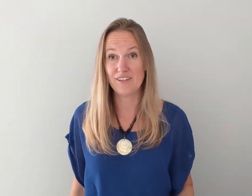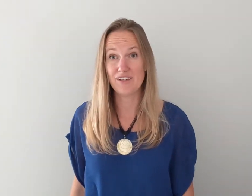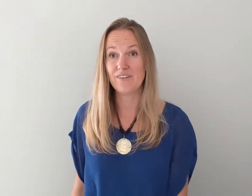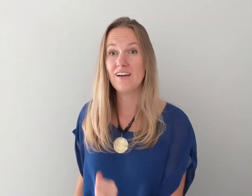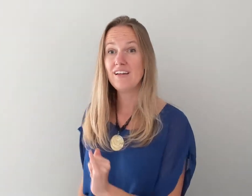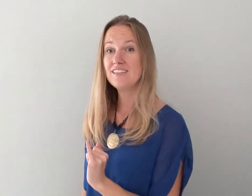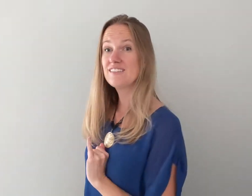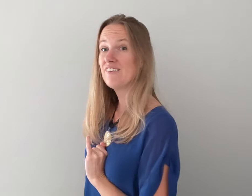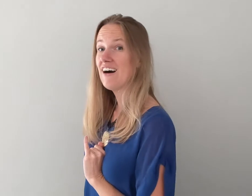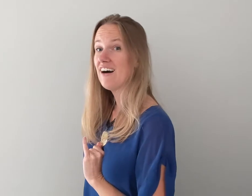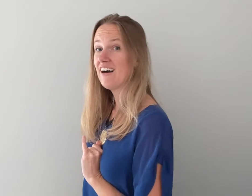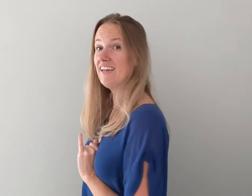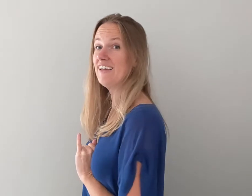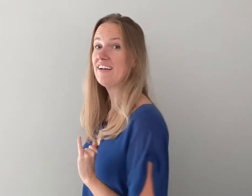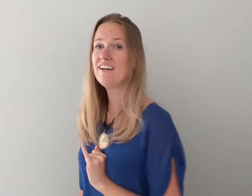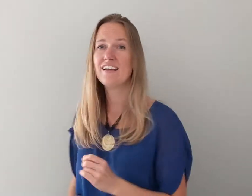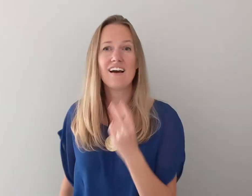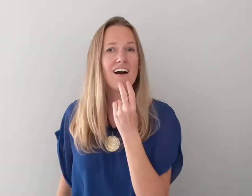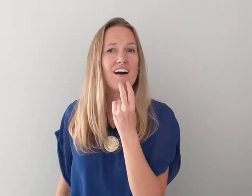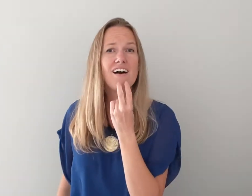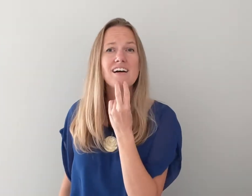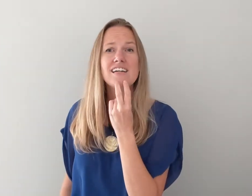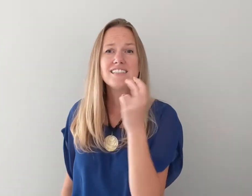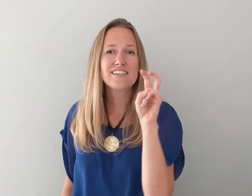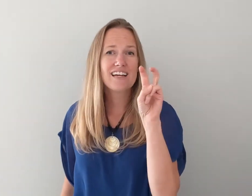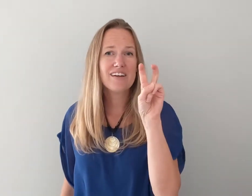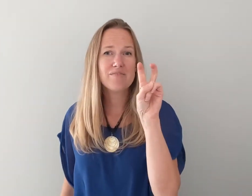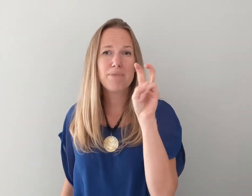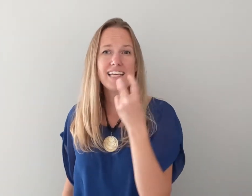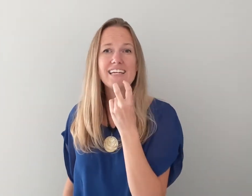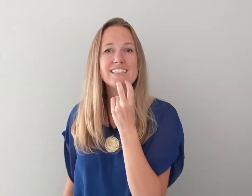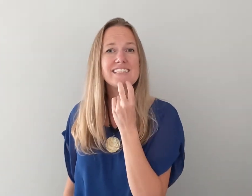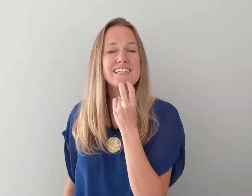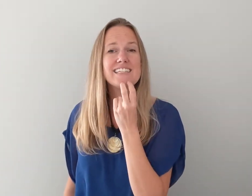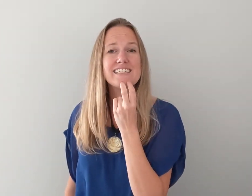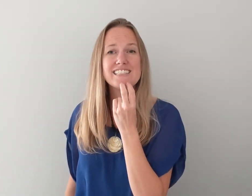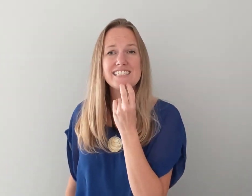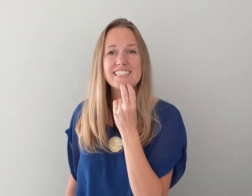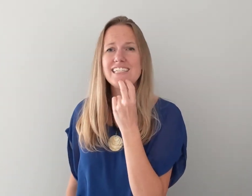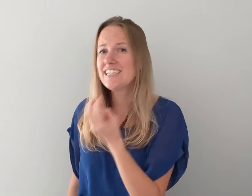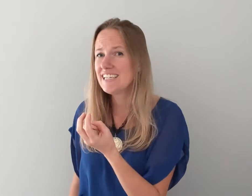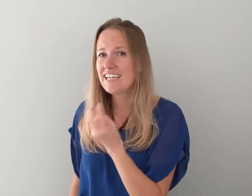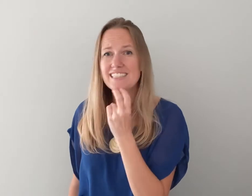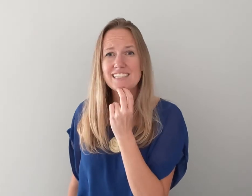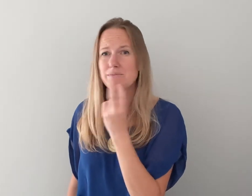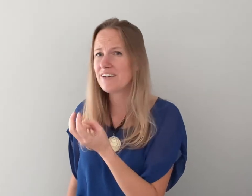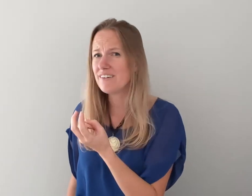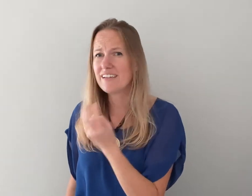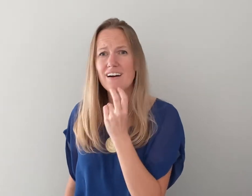you. So I here, awe. So you kind of have bunny ears here at your chin, and just comes out in